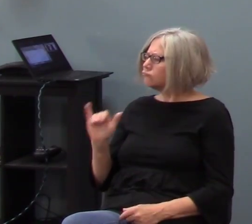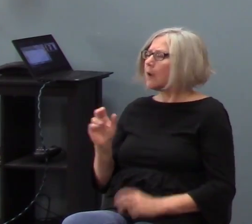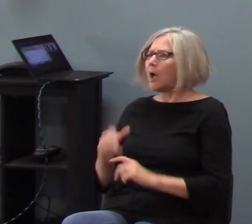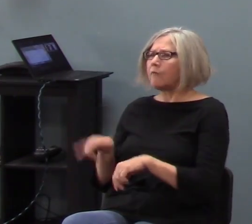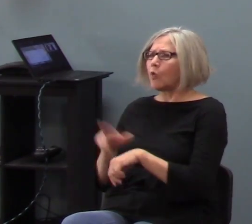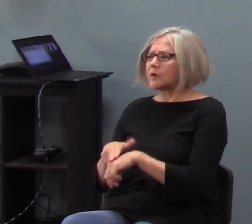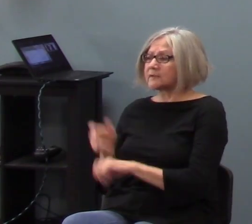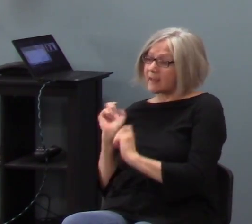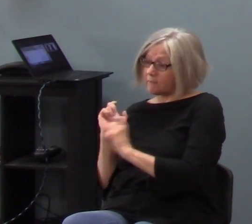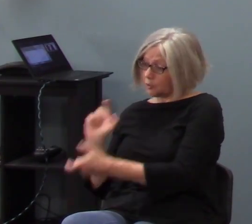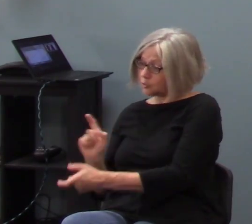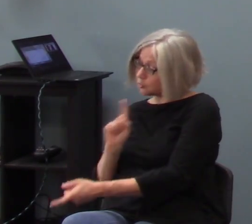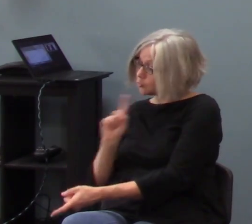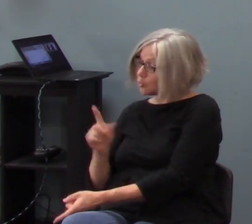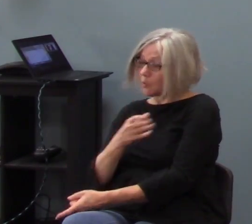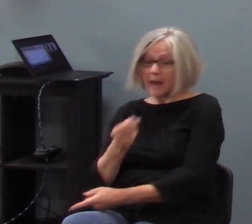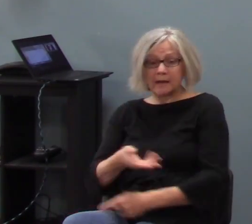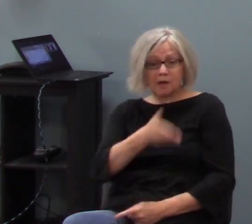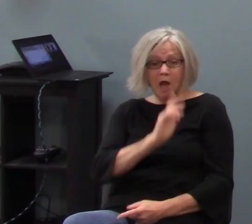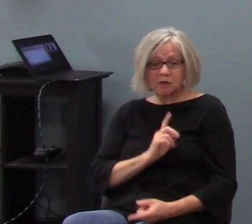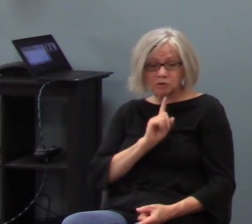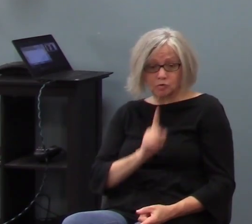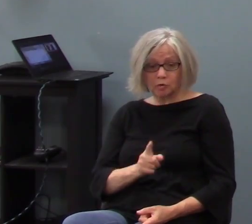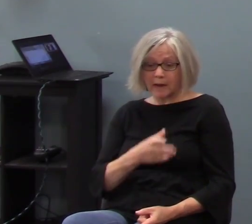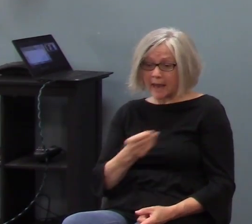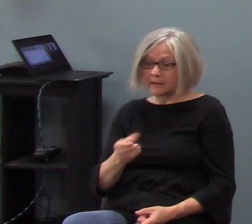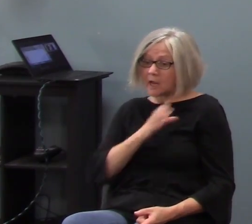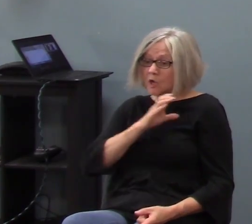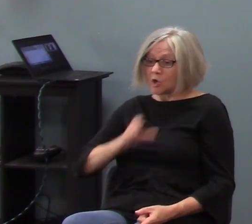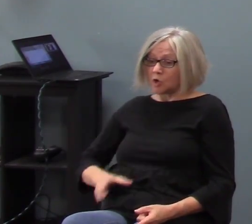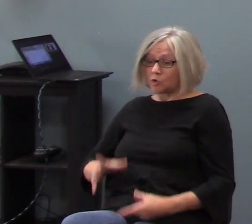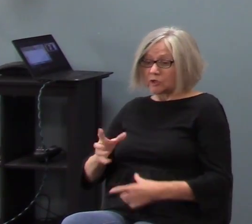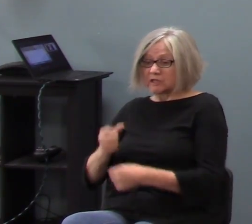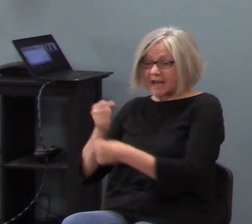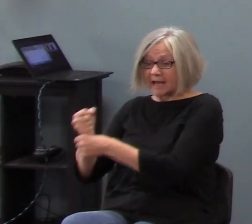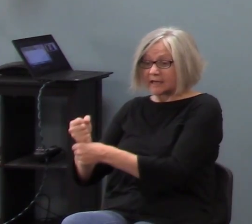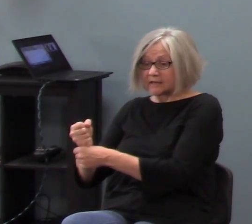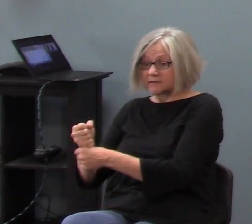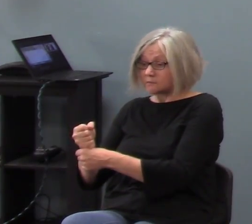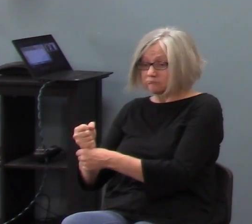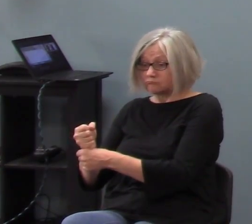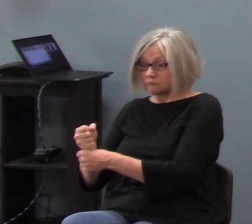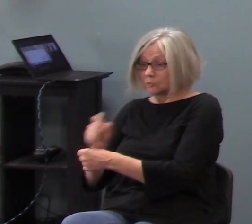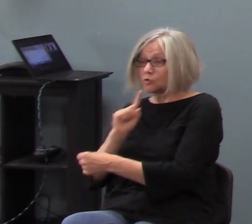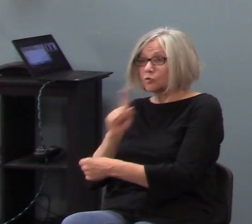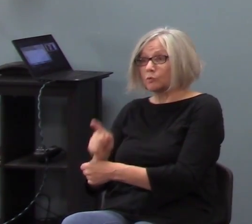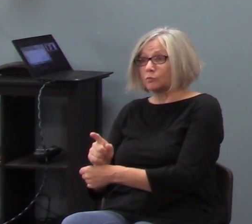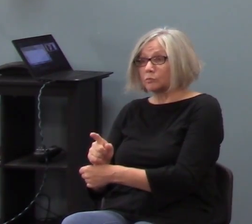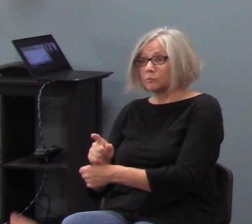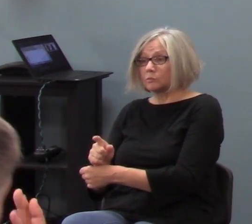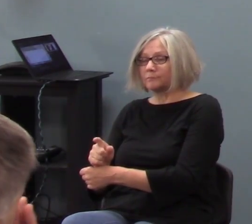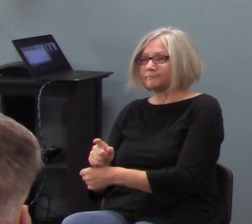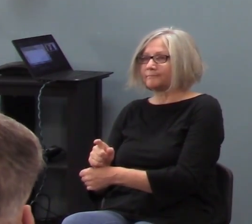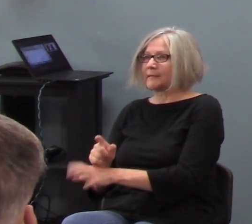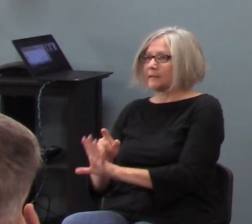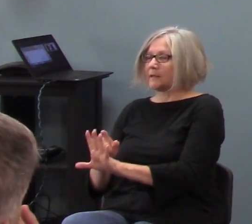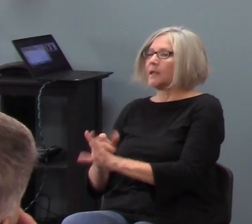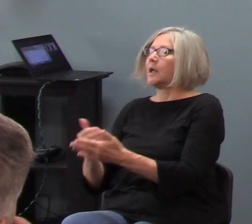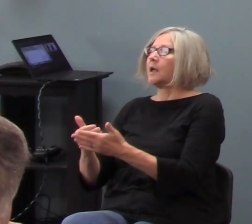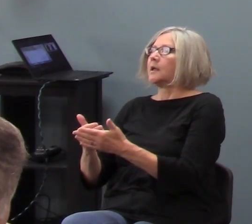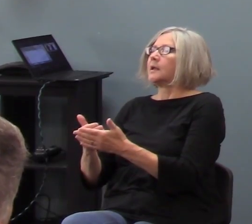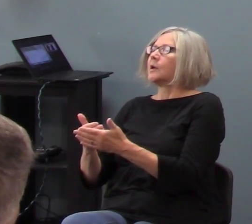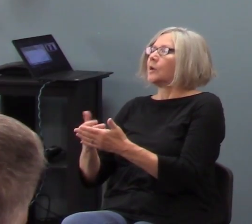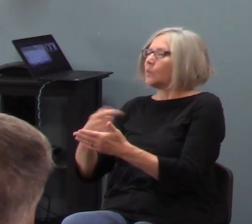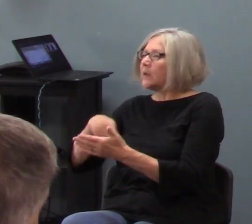true and God is true. And Christianity is true. And I don't think those actually, I think they're mutually exclusive. And we're going to talk about why. Before we do that, we have to understand